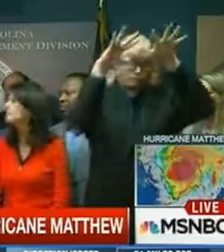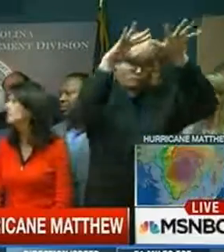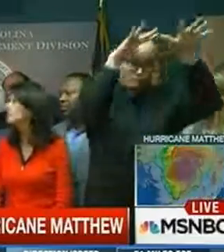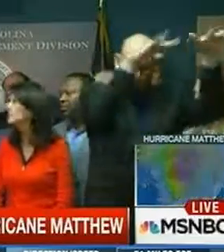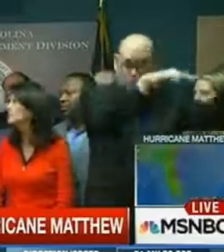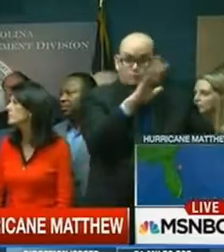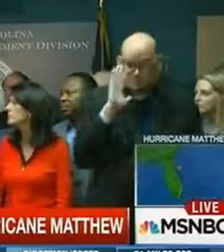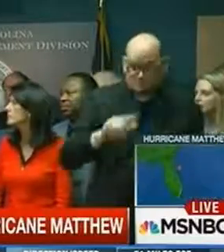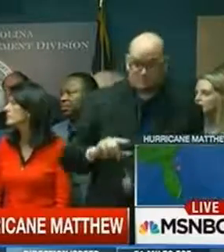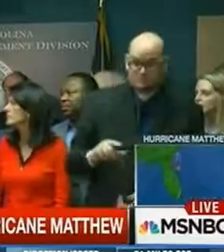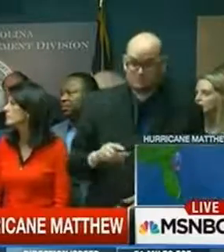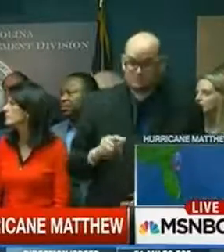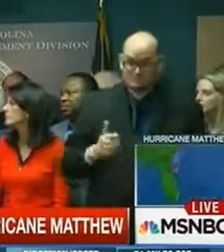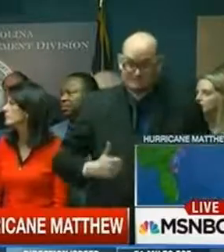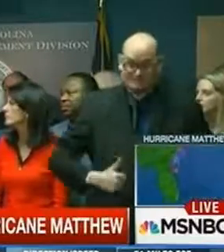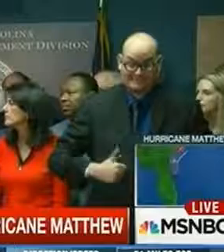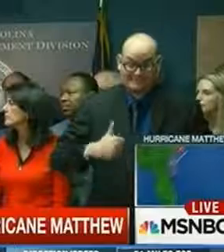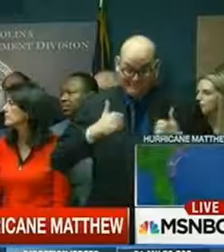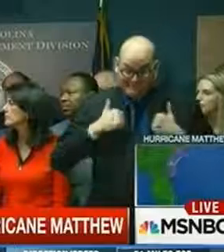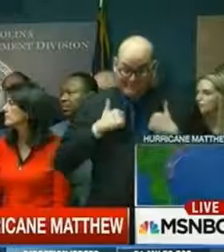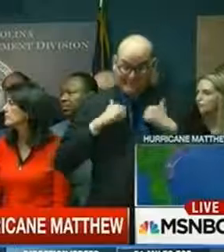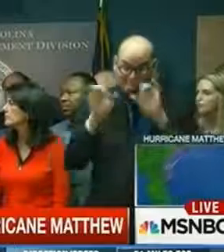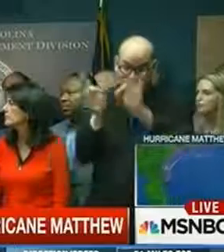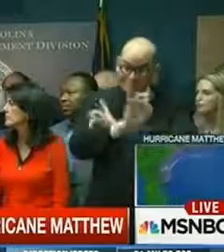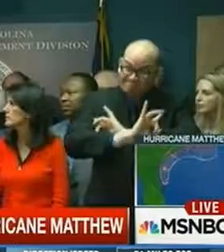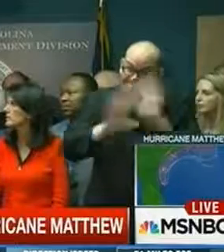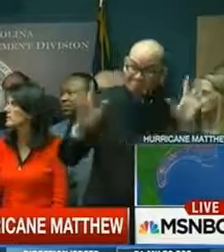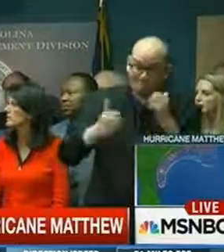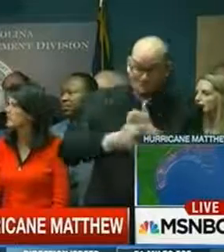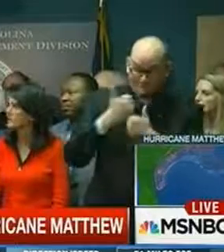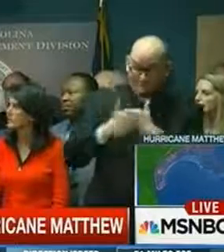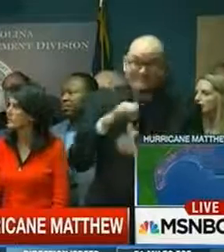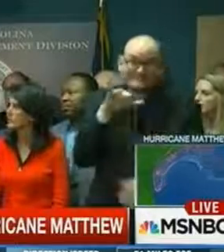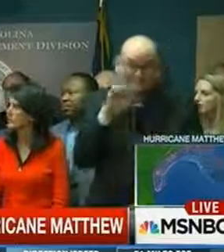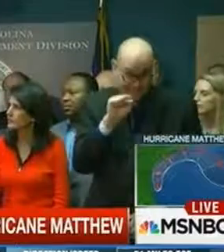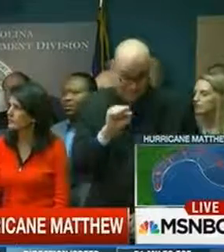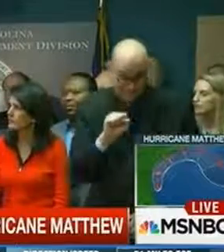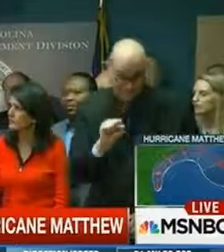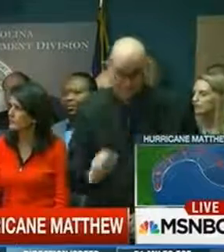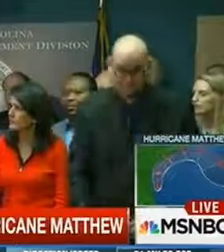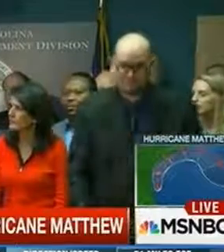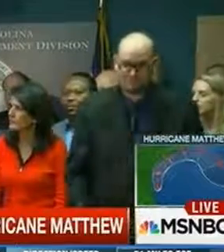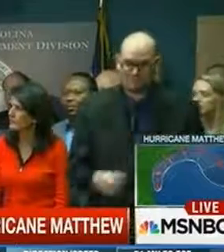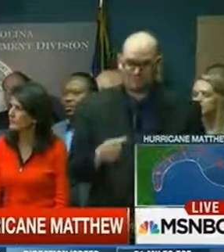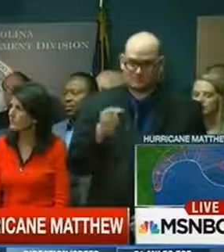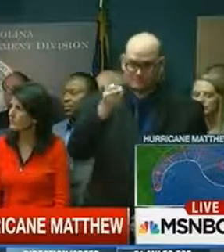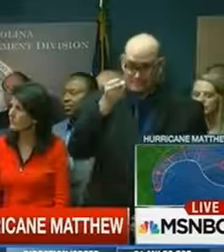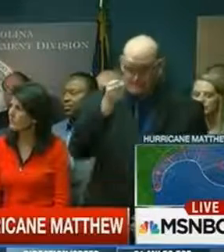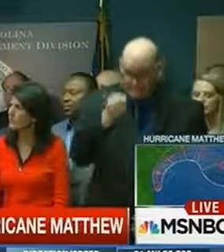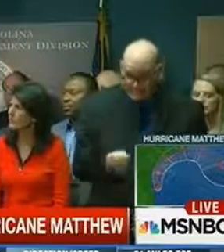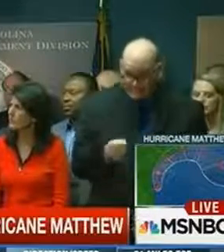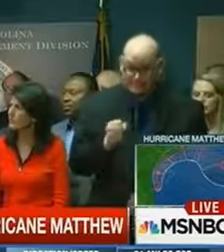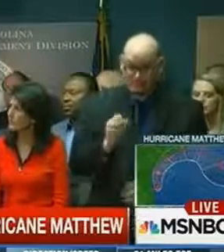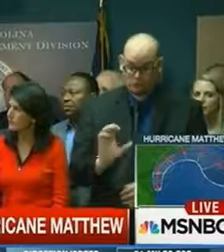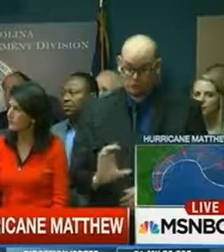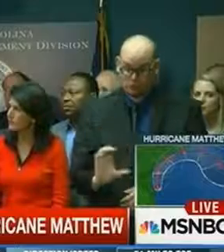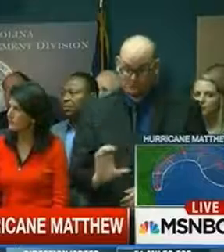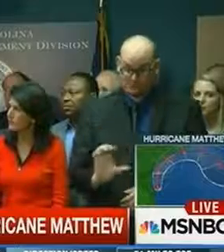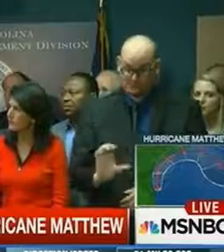storm surge inundation along the coast. It's especially true for the central and southern part of the coast, down, across Charleston, down near Beaufort.